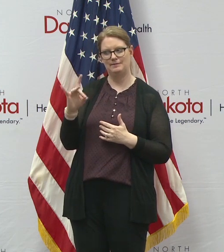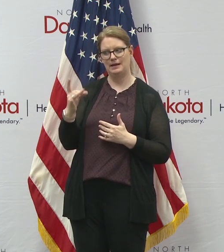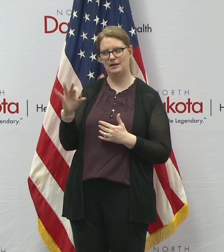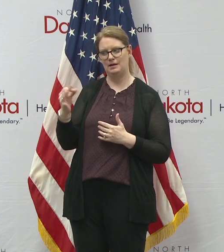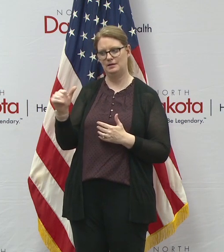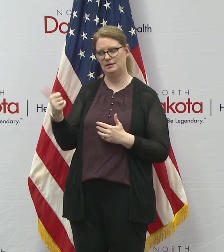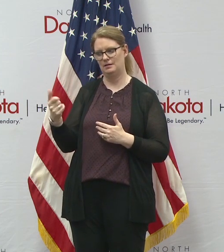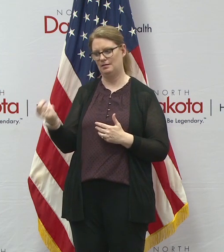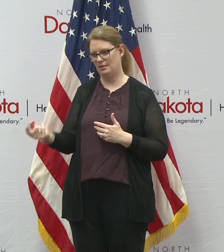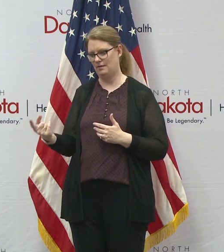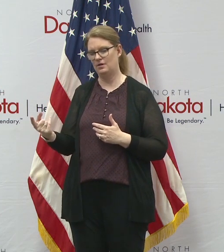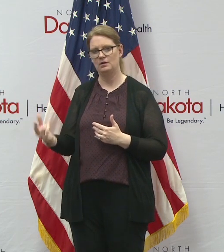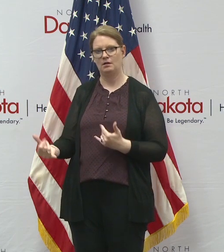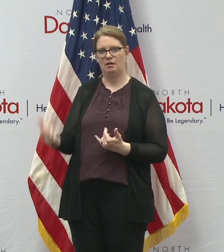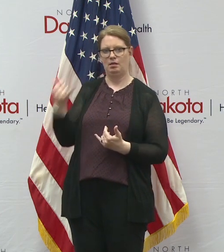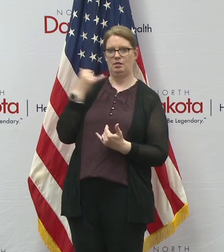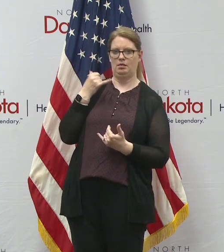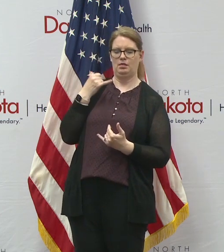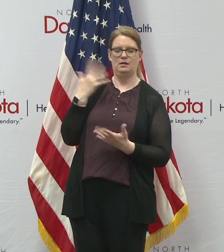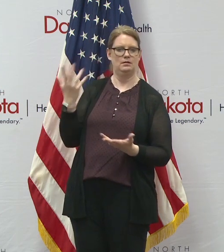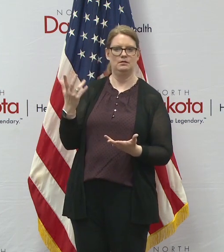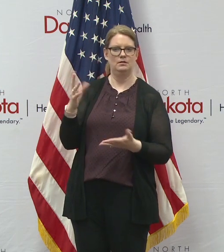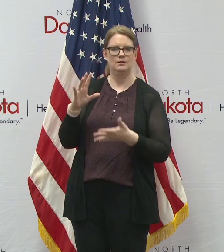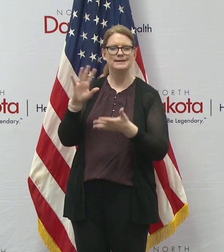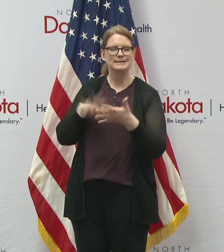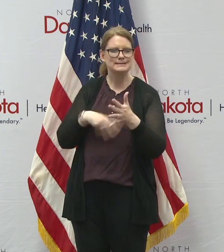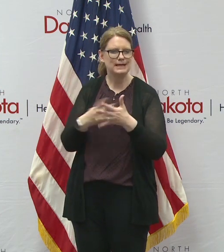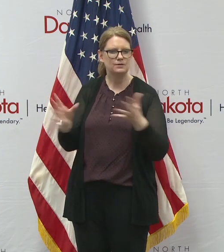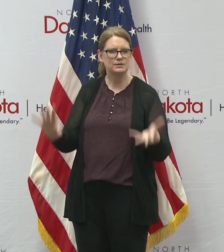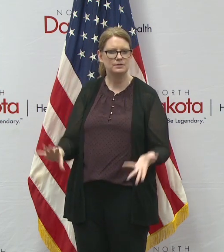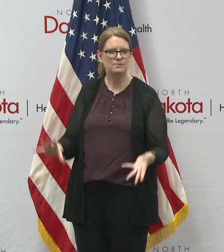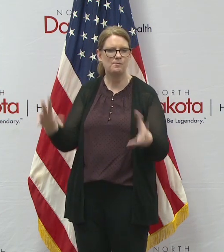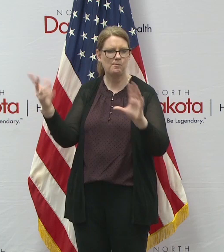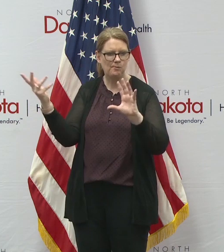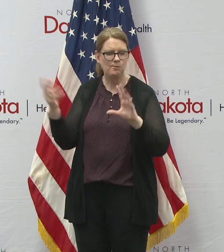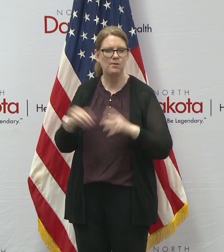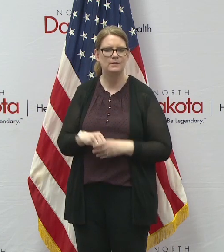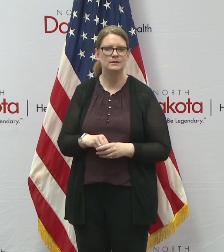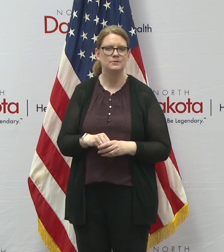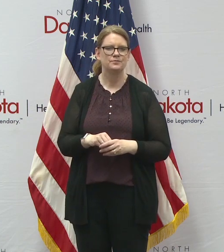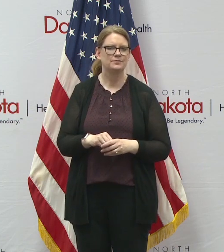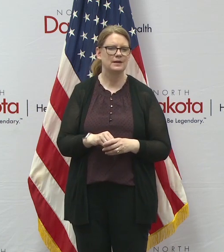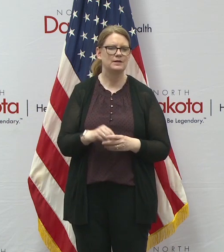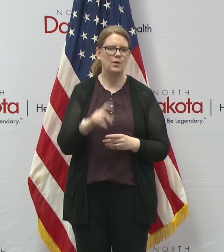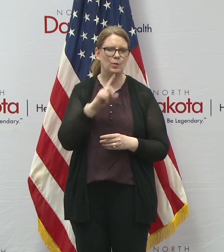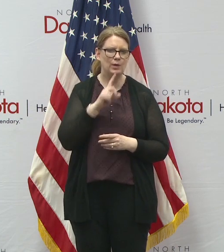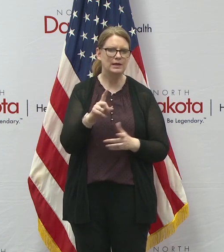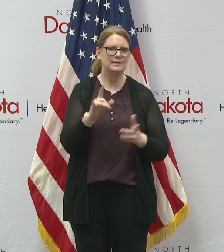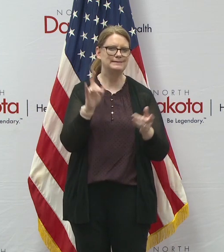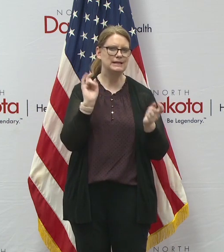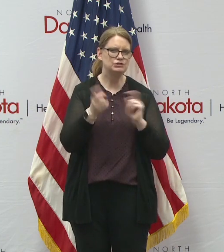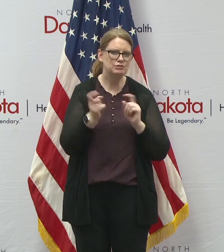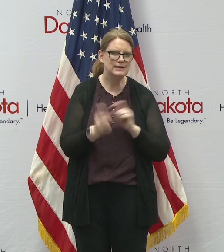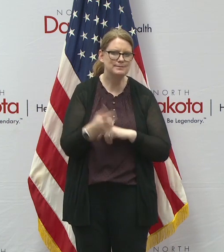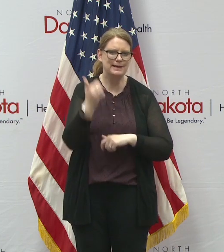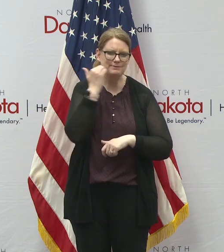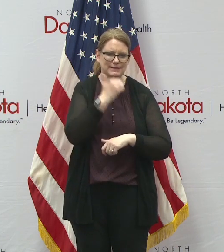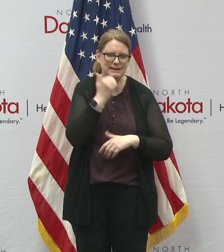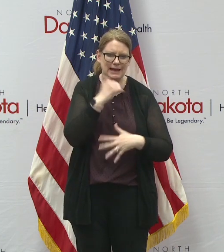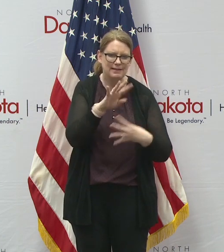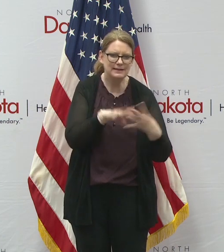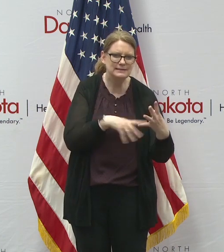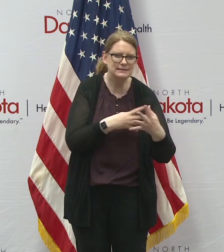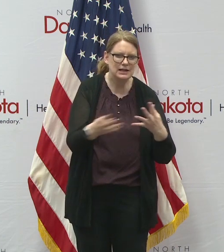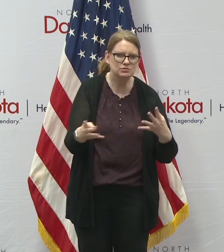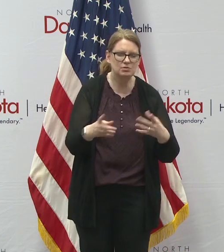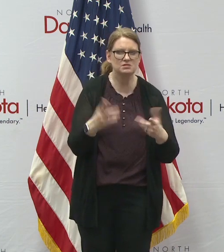night because there's a different sort of routine and schedule. So I think it's more about the adjustment of daily schedules than it is with the